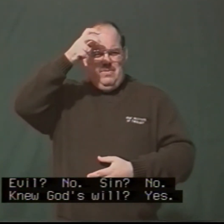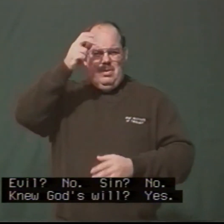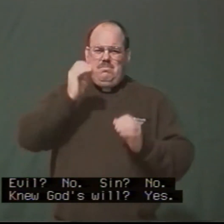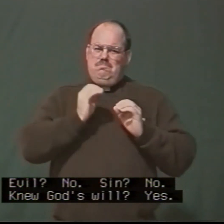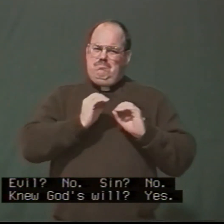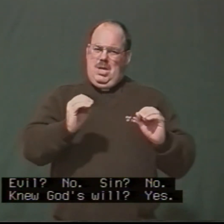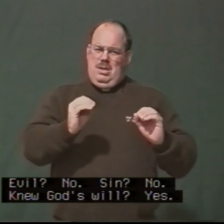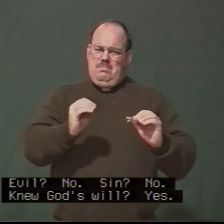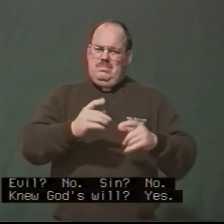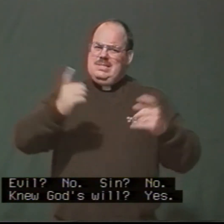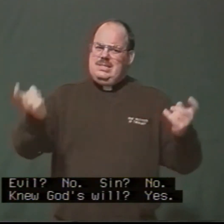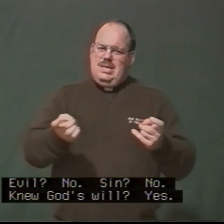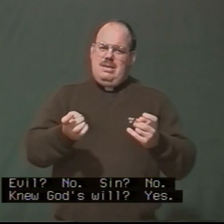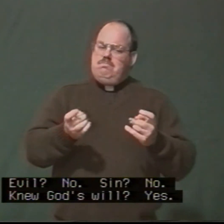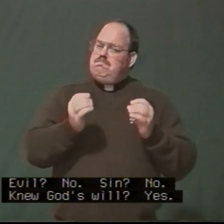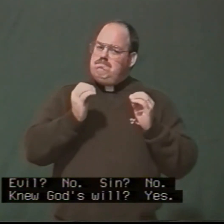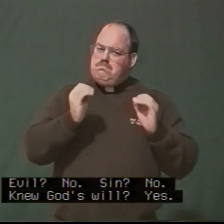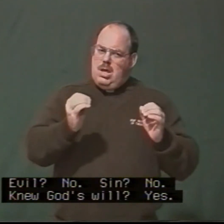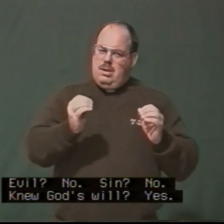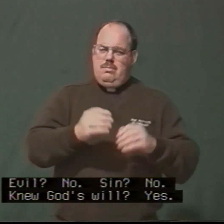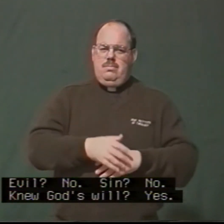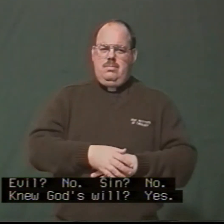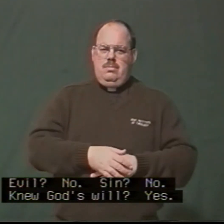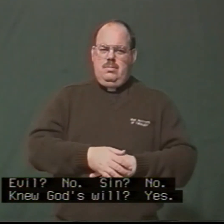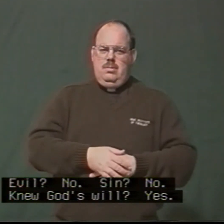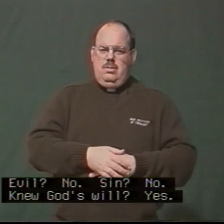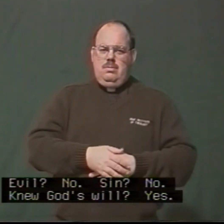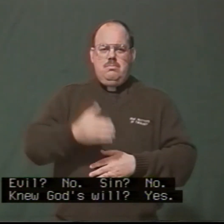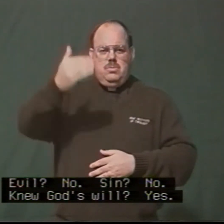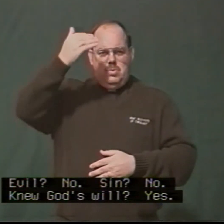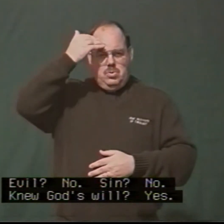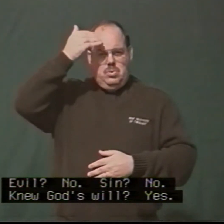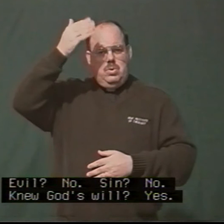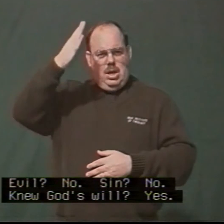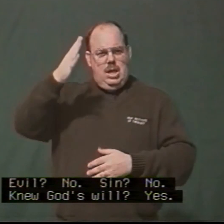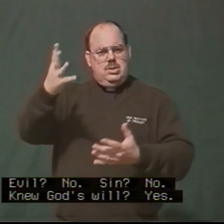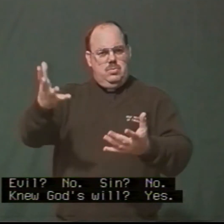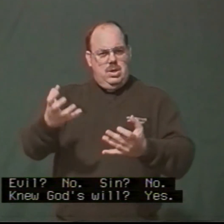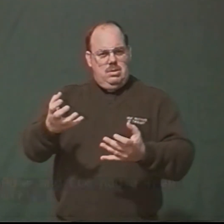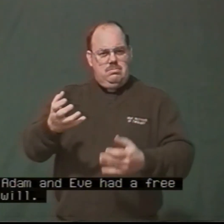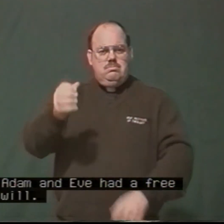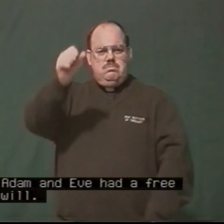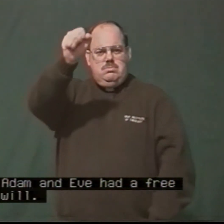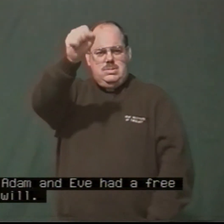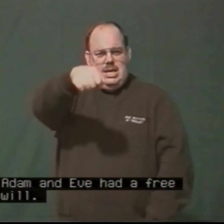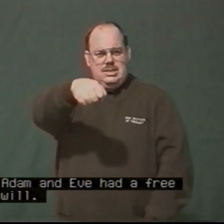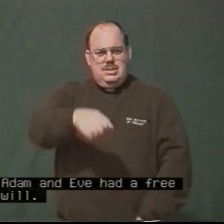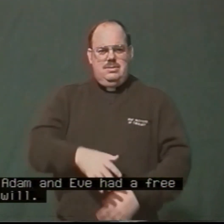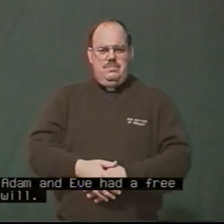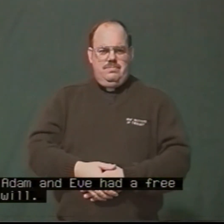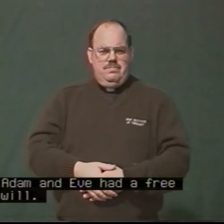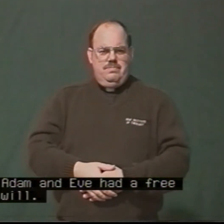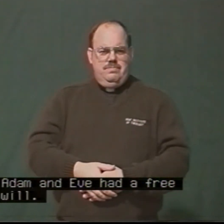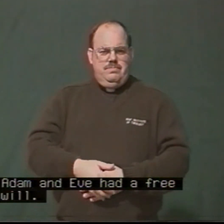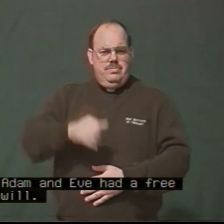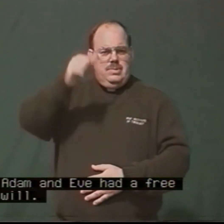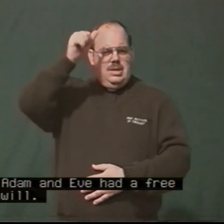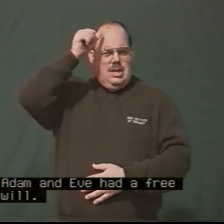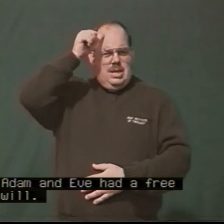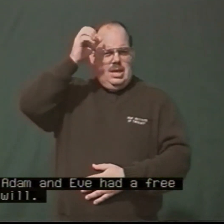Evil? No. Sin? No. Knew God's will? Yes. Adam and Eve had a free will.